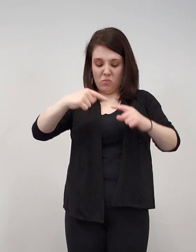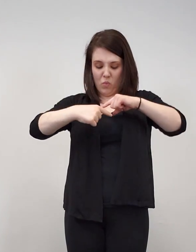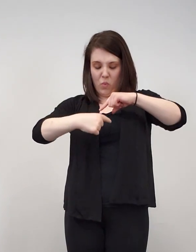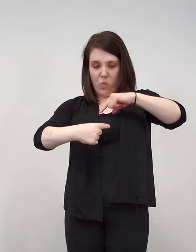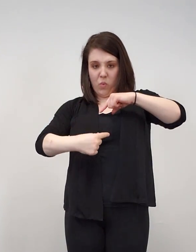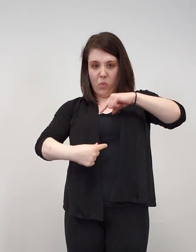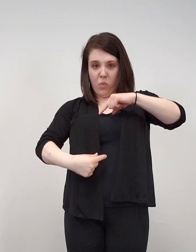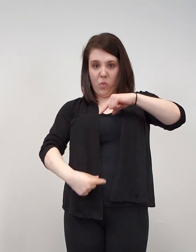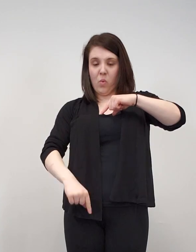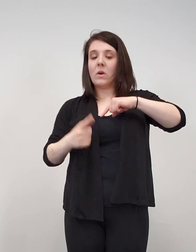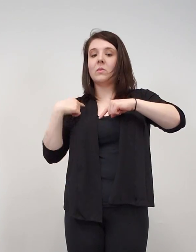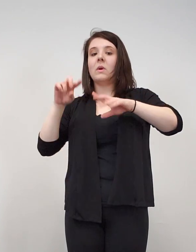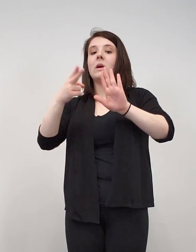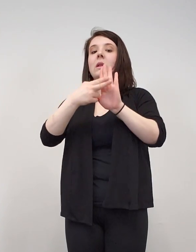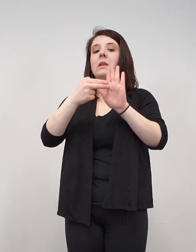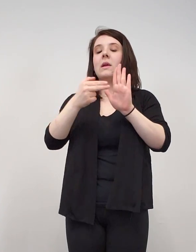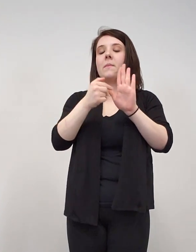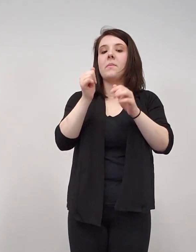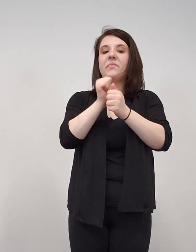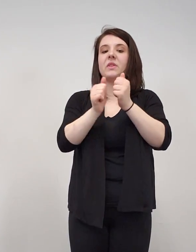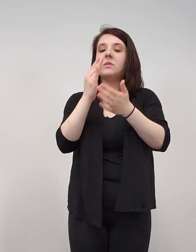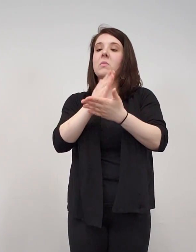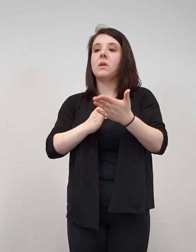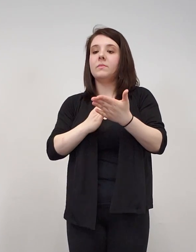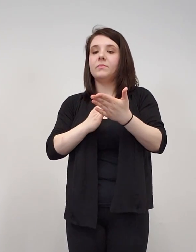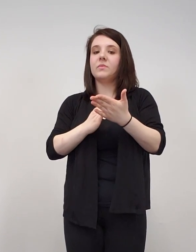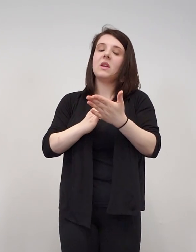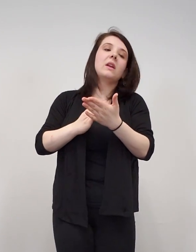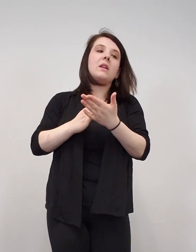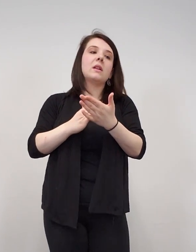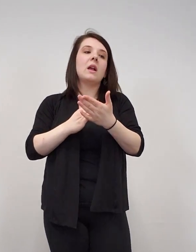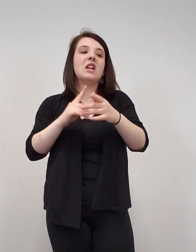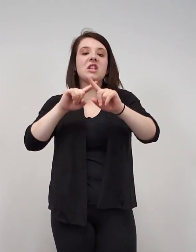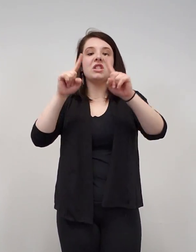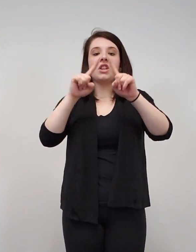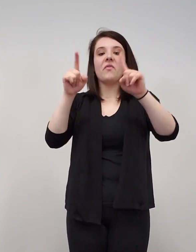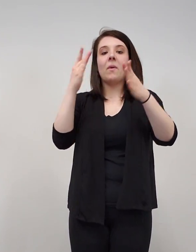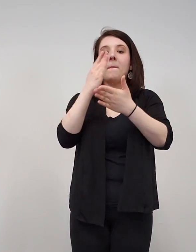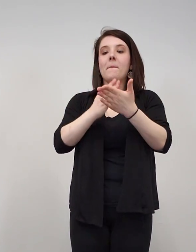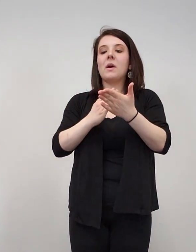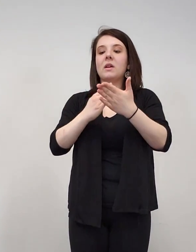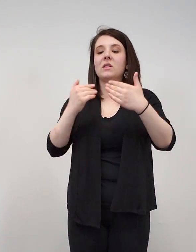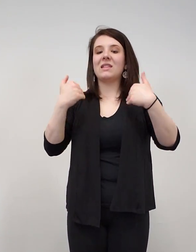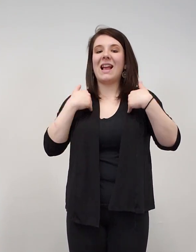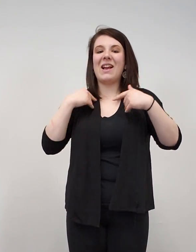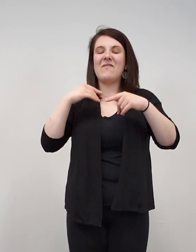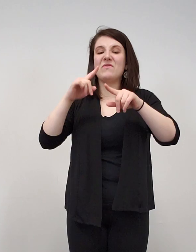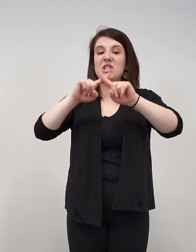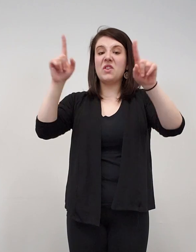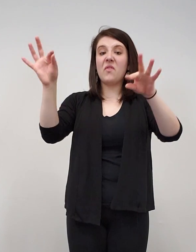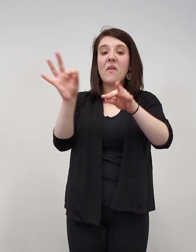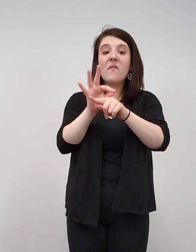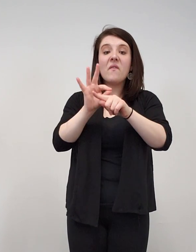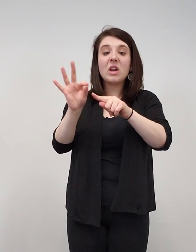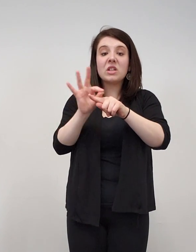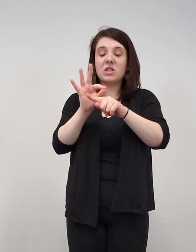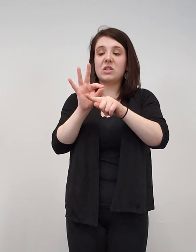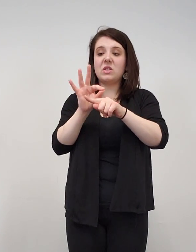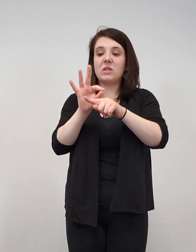we'll notice that different parts of the tube have different functions, like different things are happening in each of the parts, but we have to move the food through